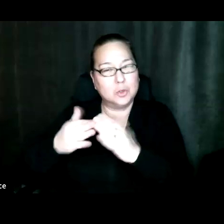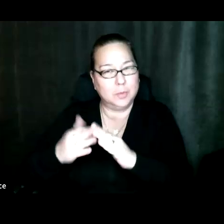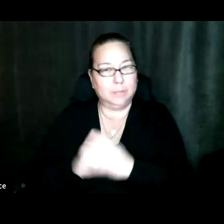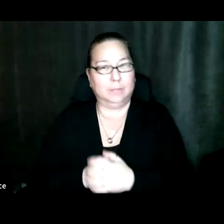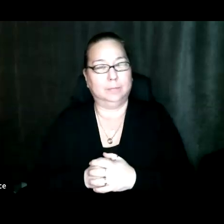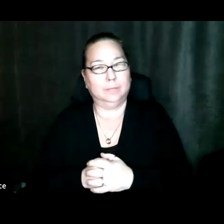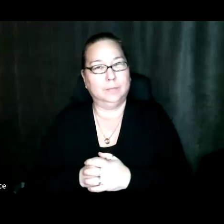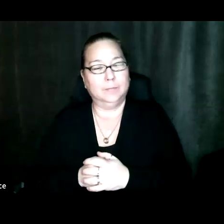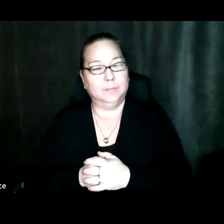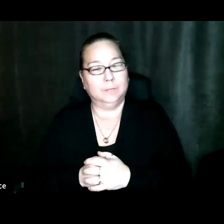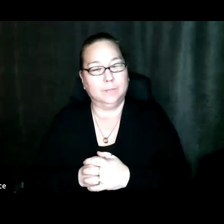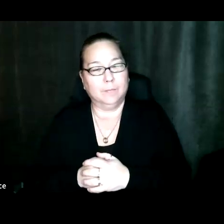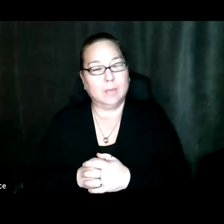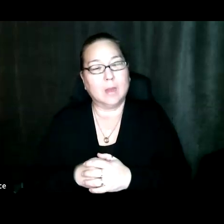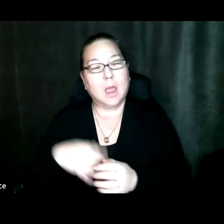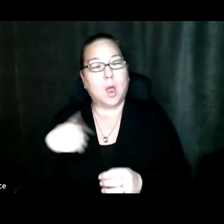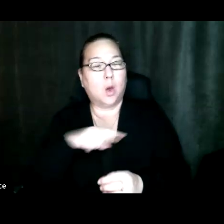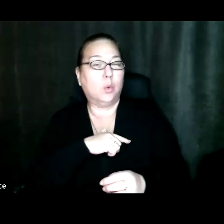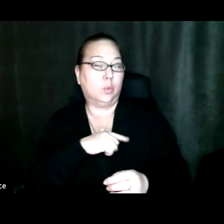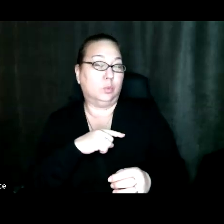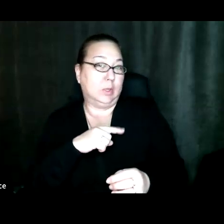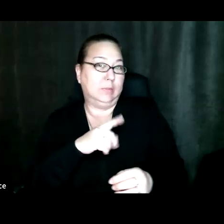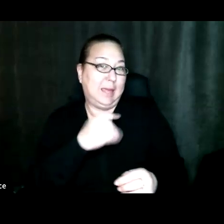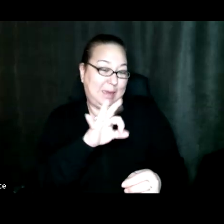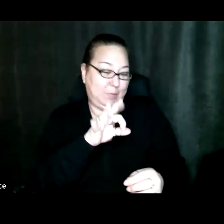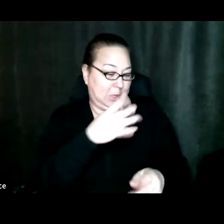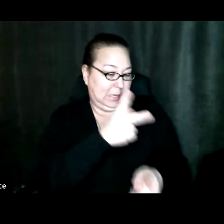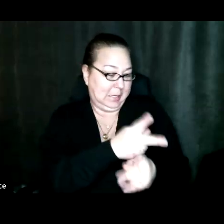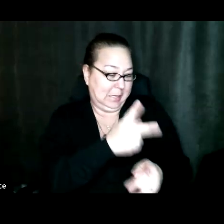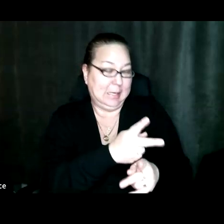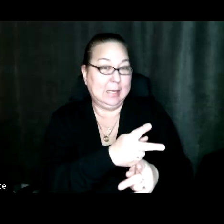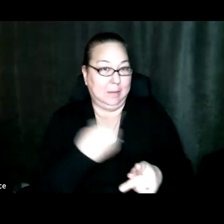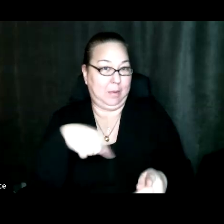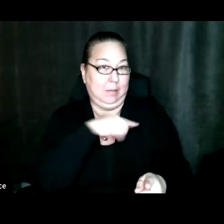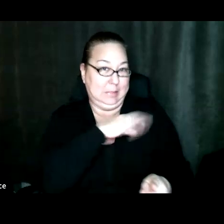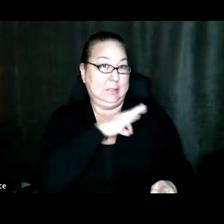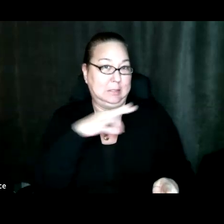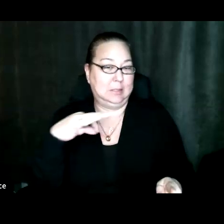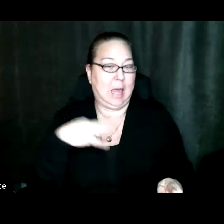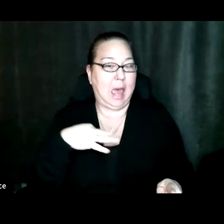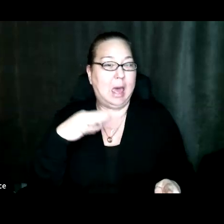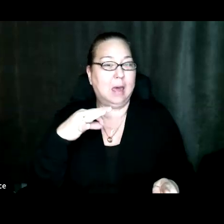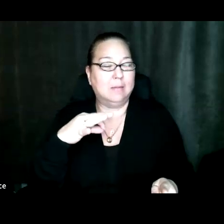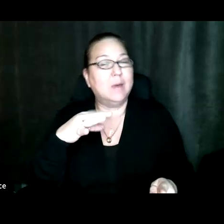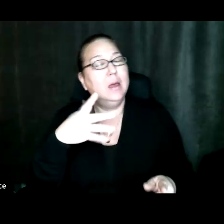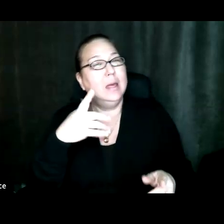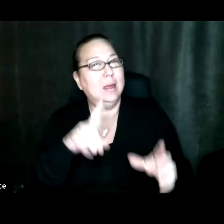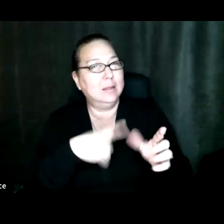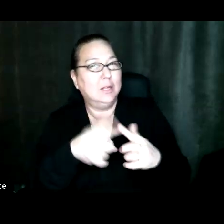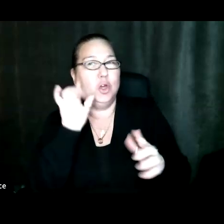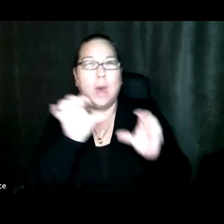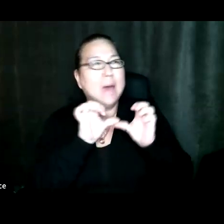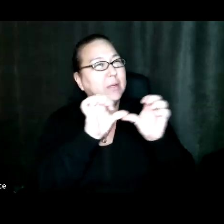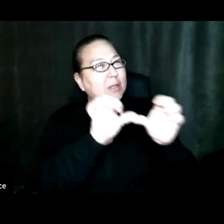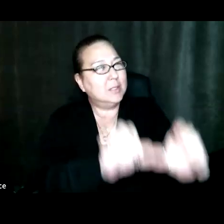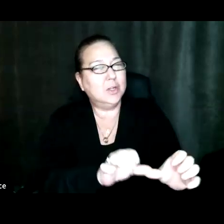can be aimed at existing programming rather than cost of hiring and additional training. However, we're faced with bureaucratic red taping